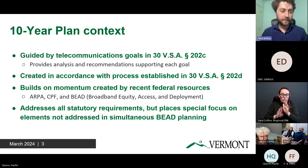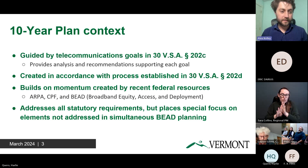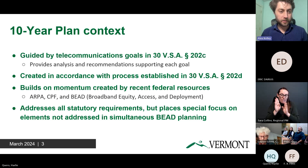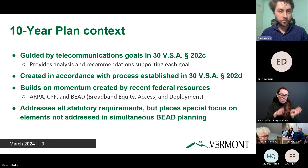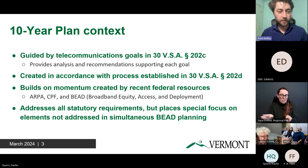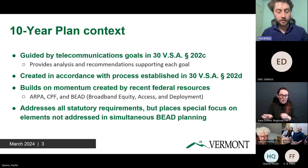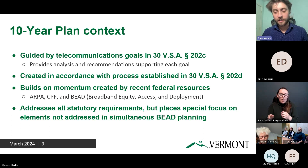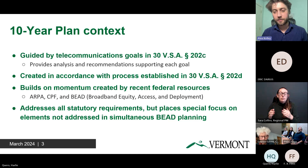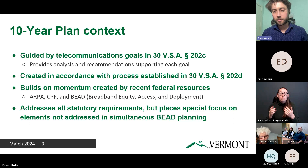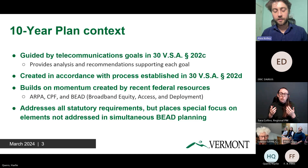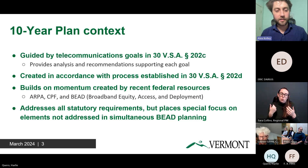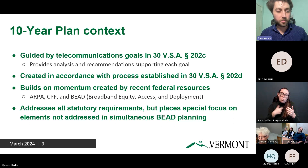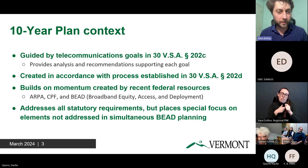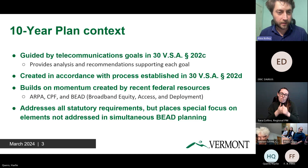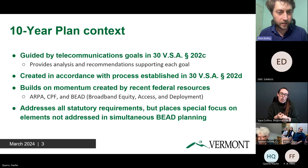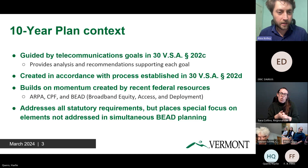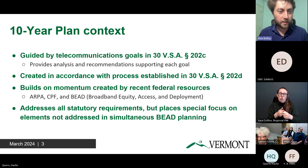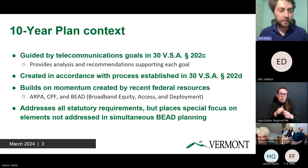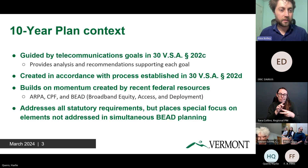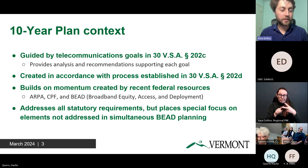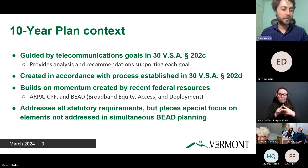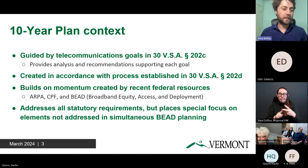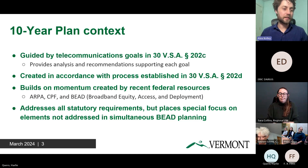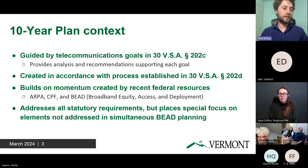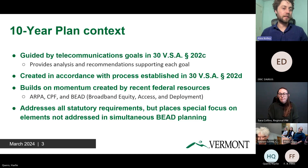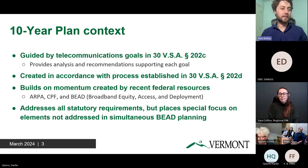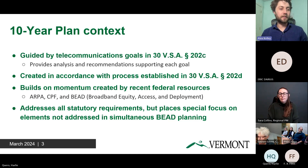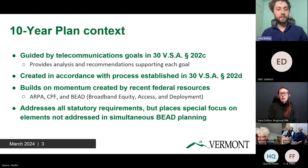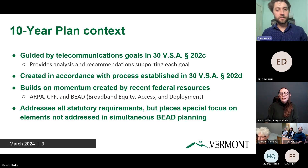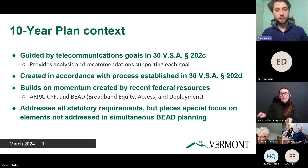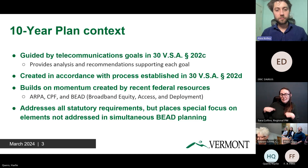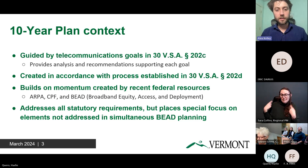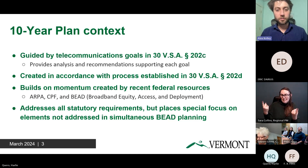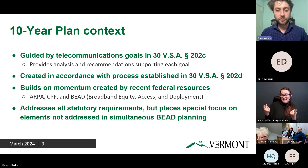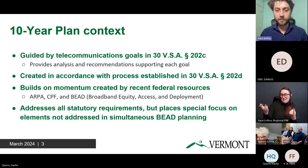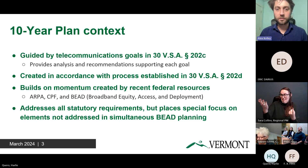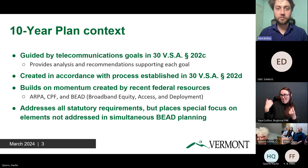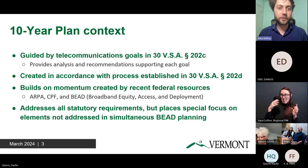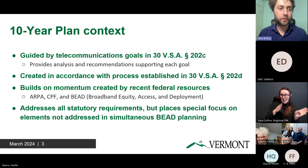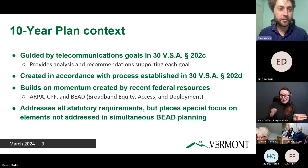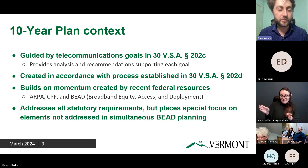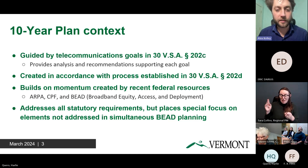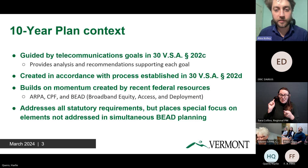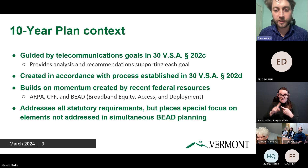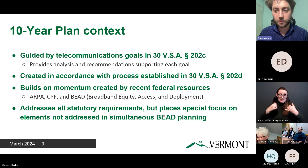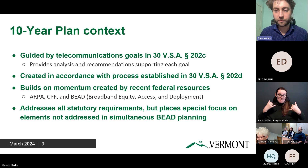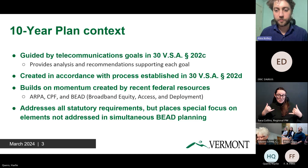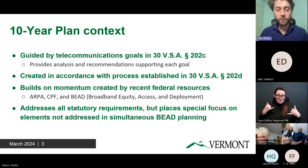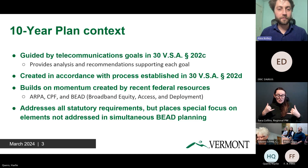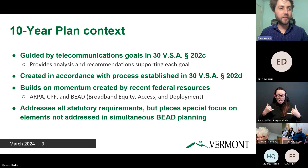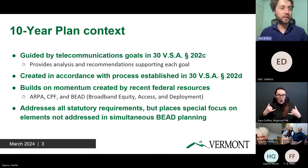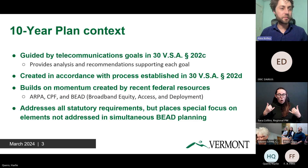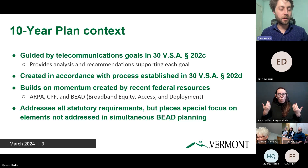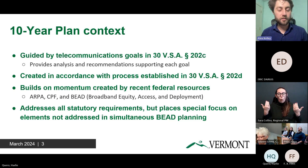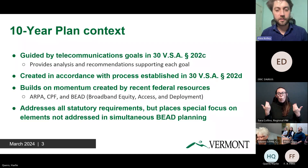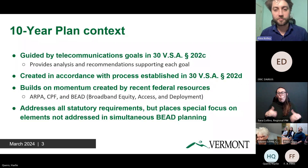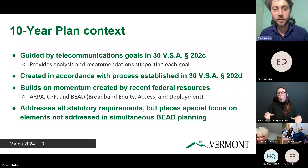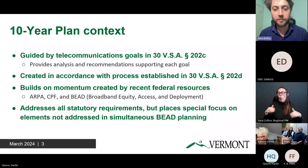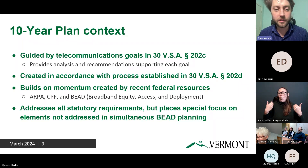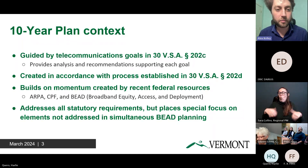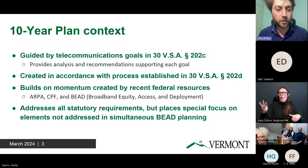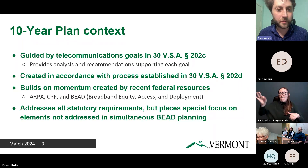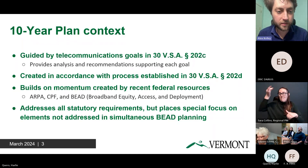is that between the last plan and this plan, there has been incredible federal resources made available for various